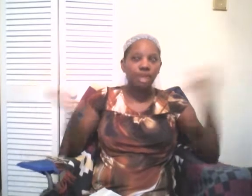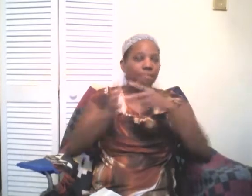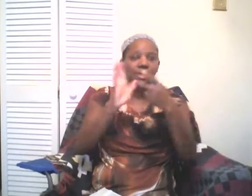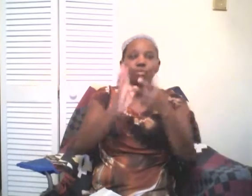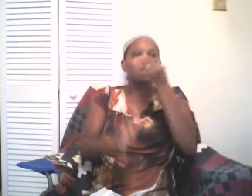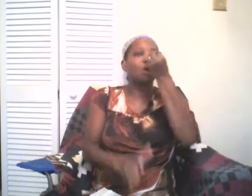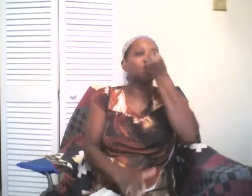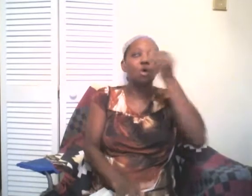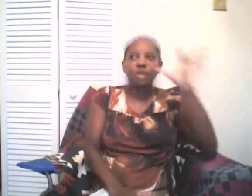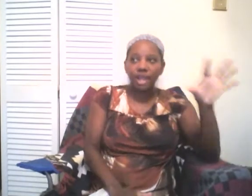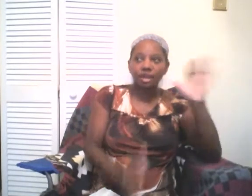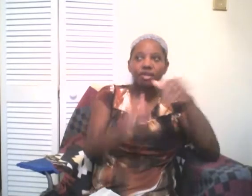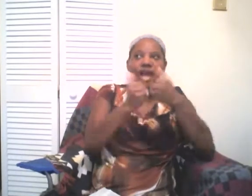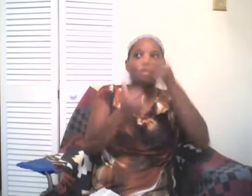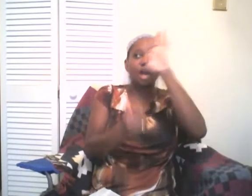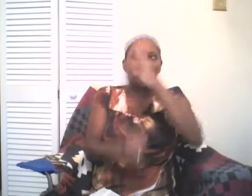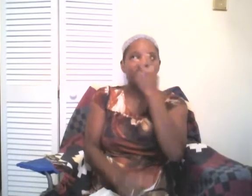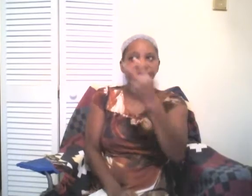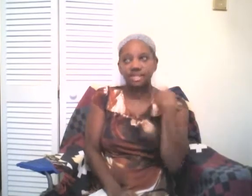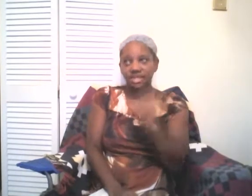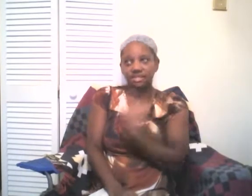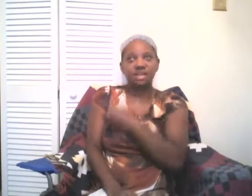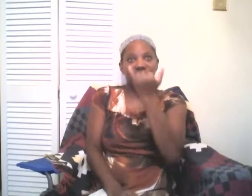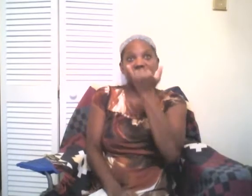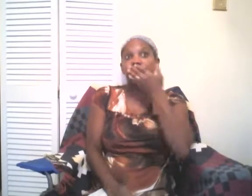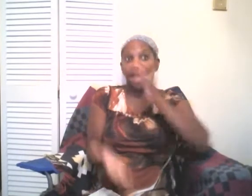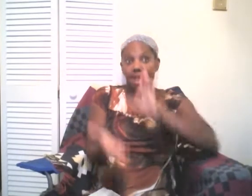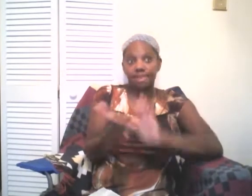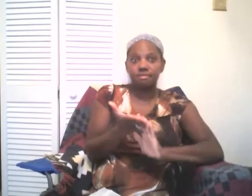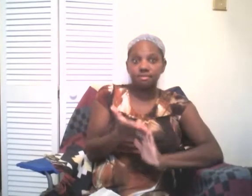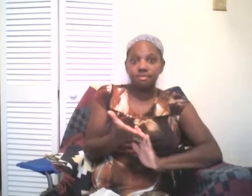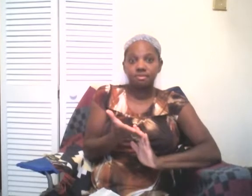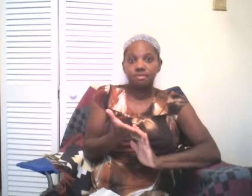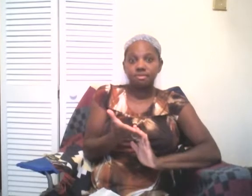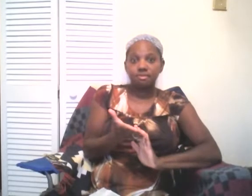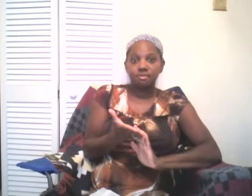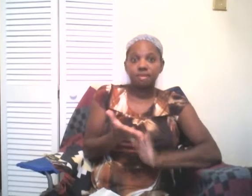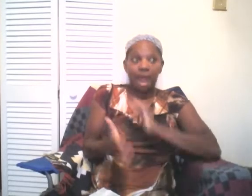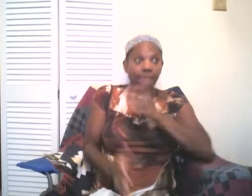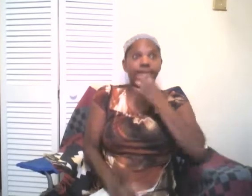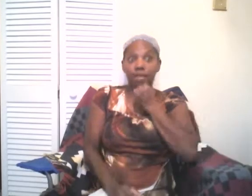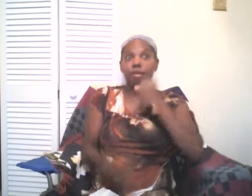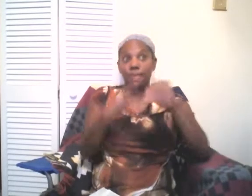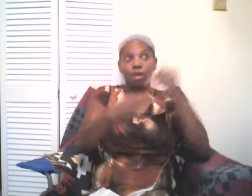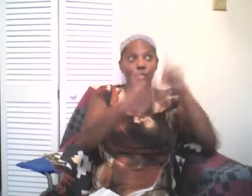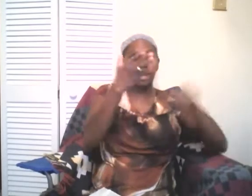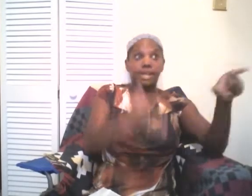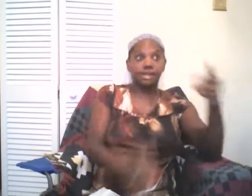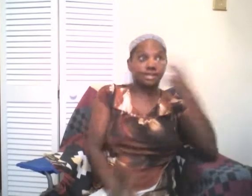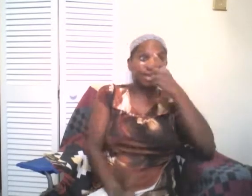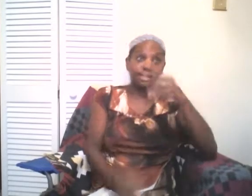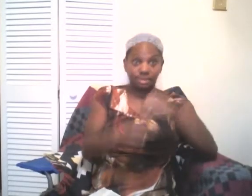that means we don't care how God sees us, and that's bad. I care about what He sees in me.